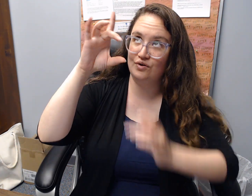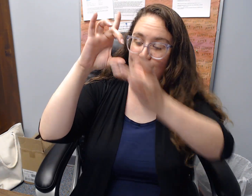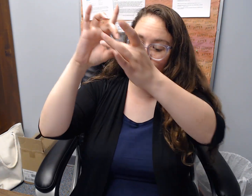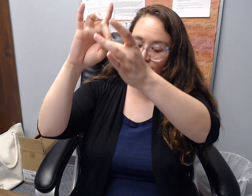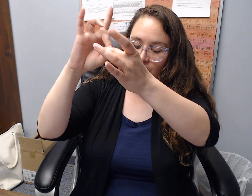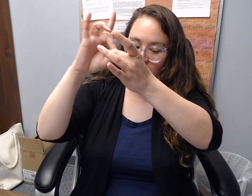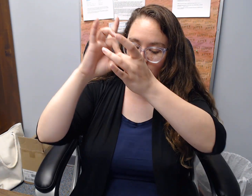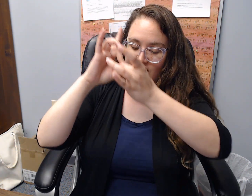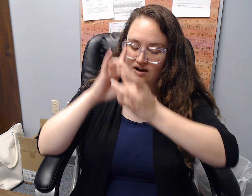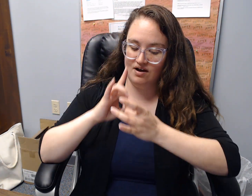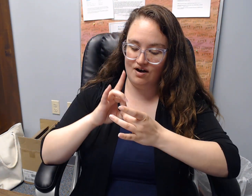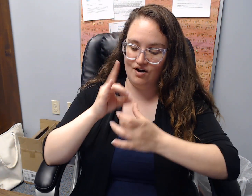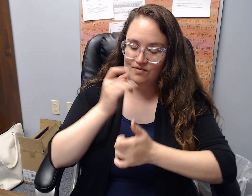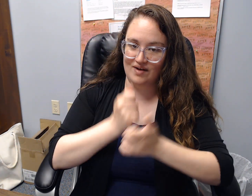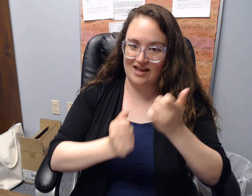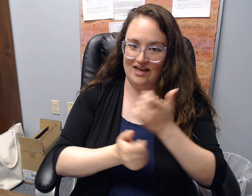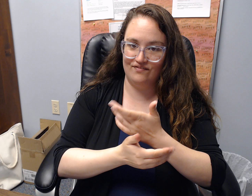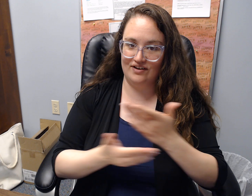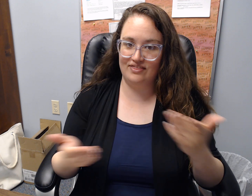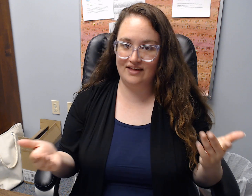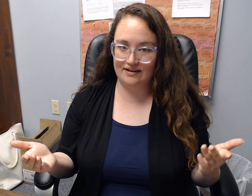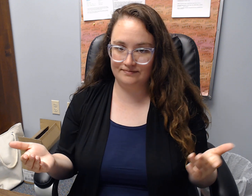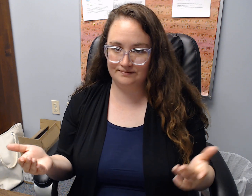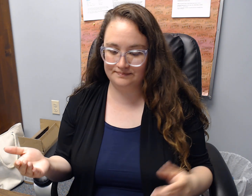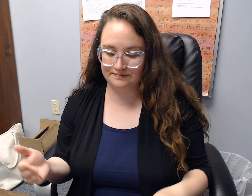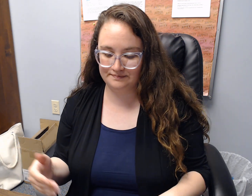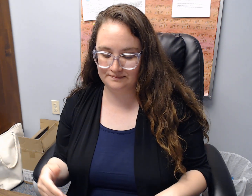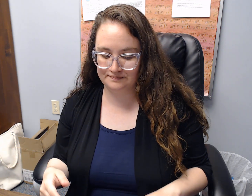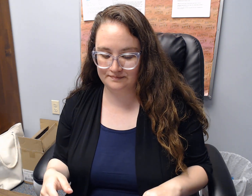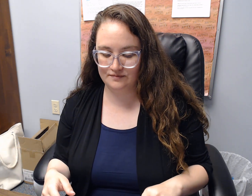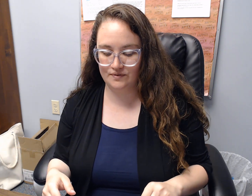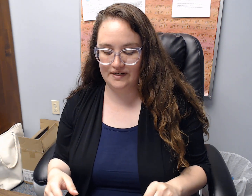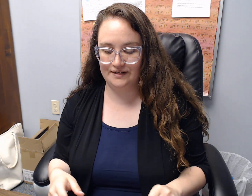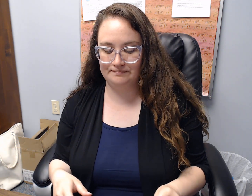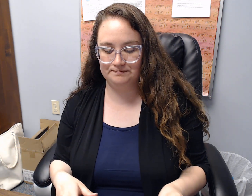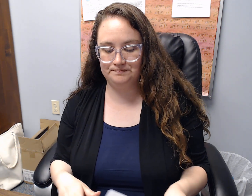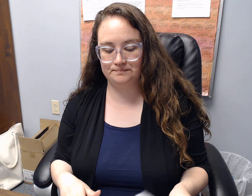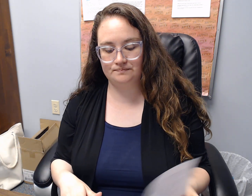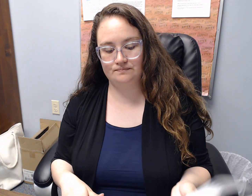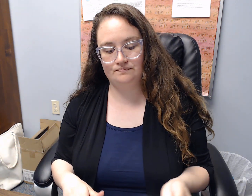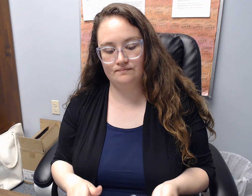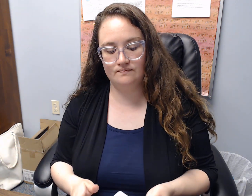You are my everything. Okay?